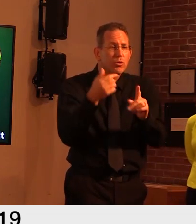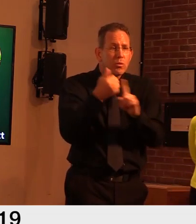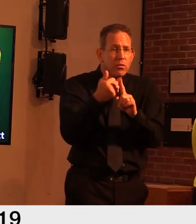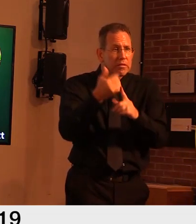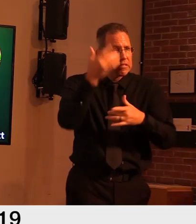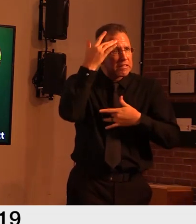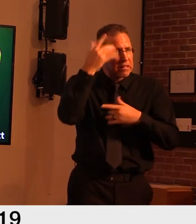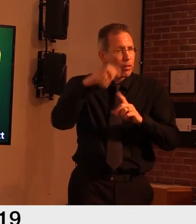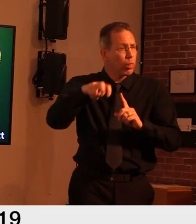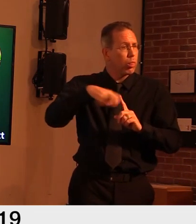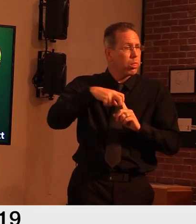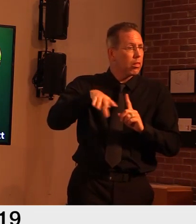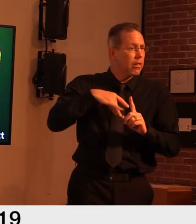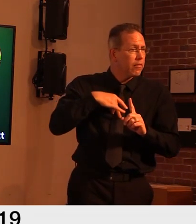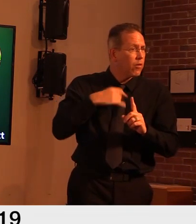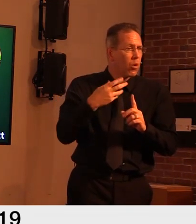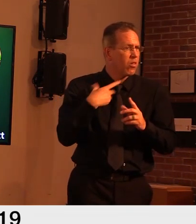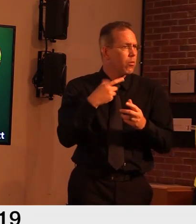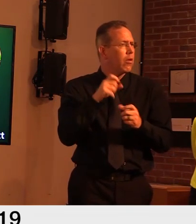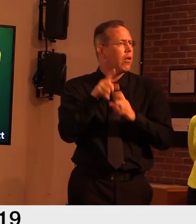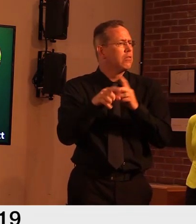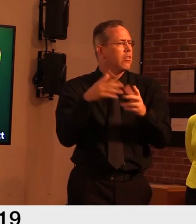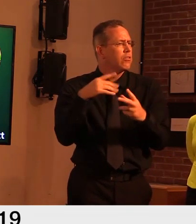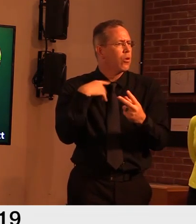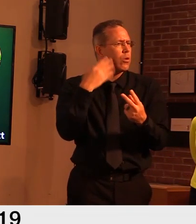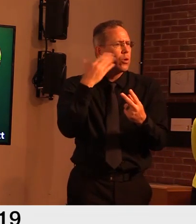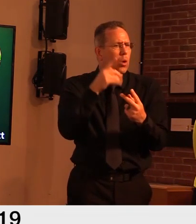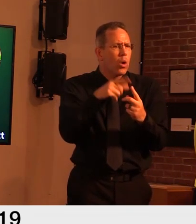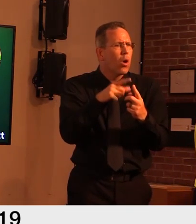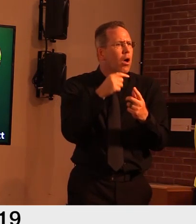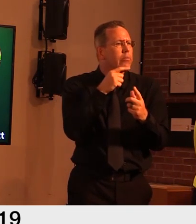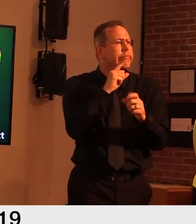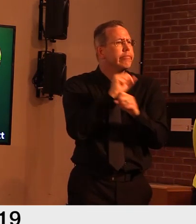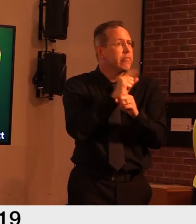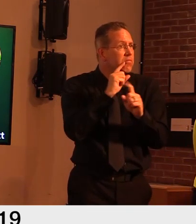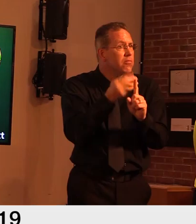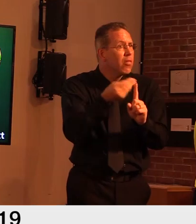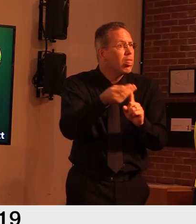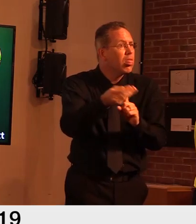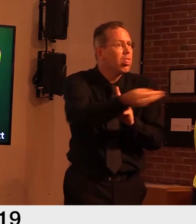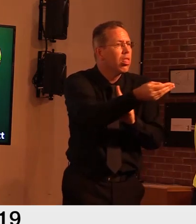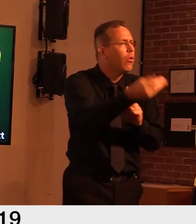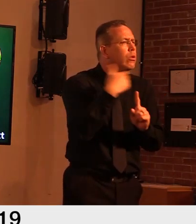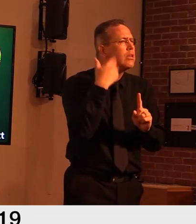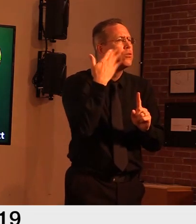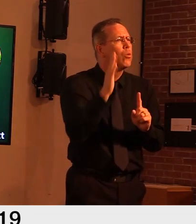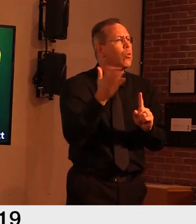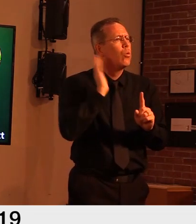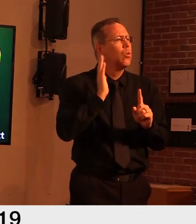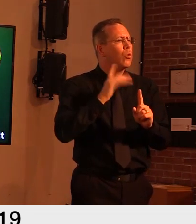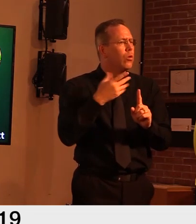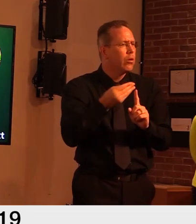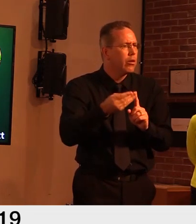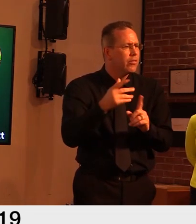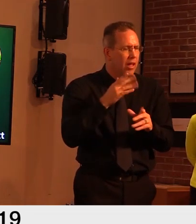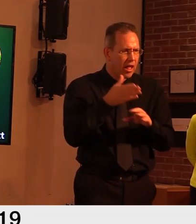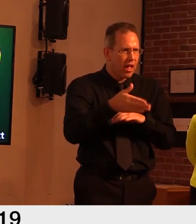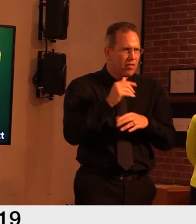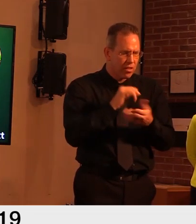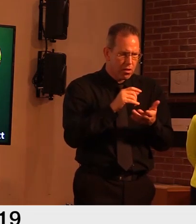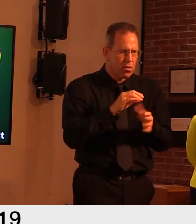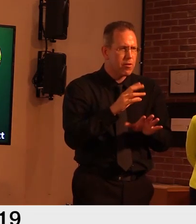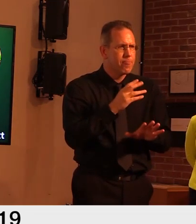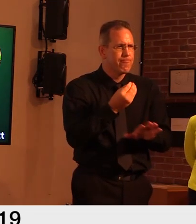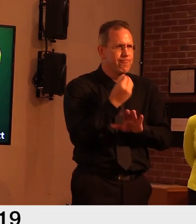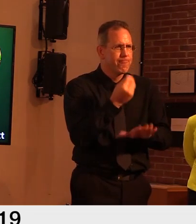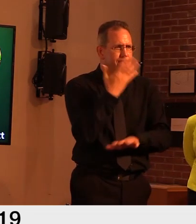to asking about contact with a COVID-19 positive person or travel to a high-risk area, because that's